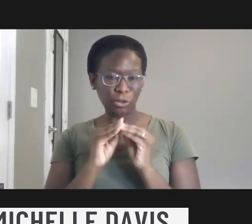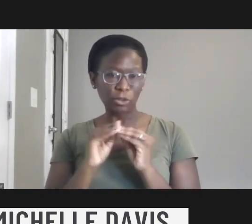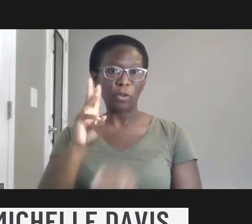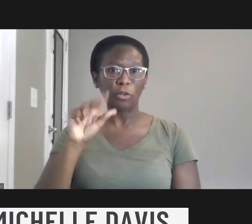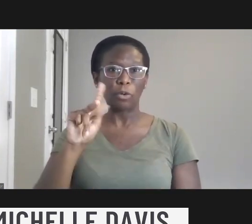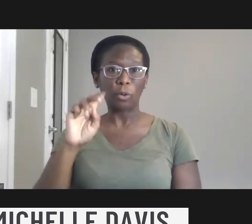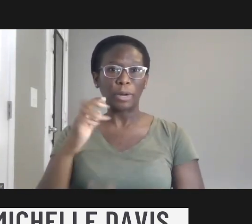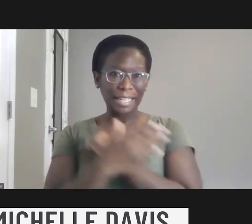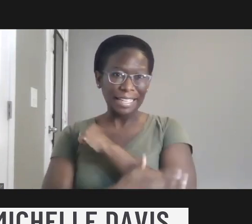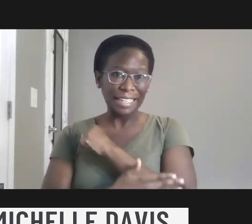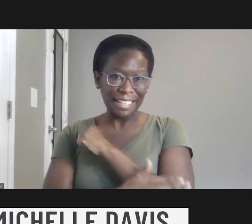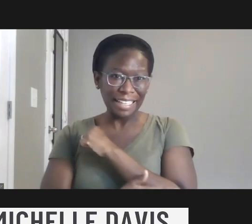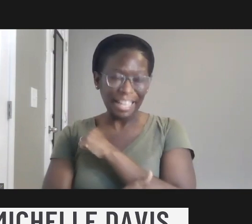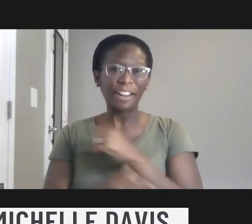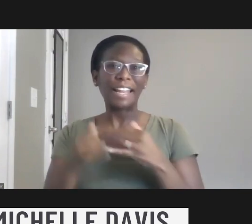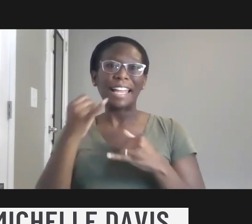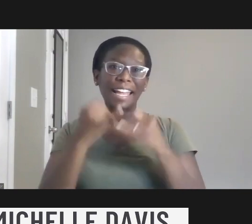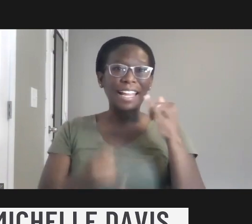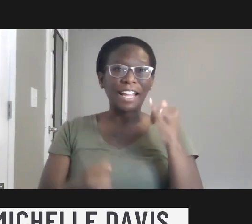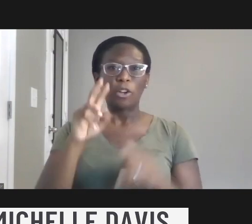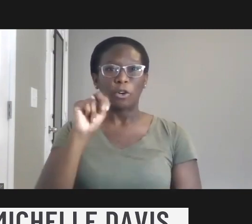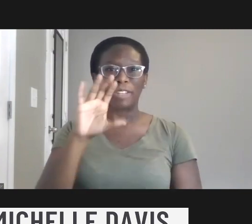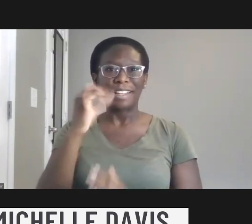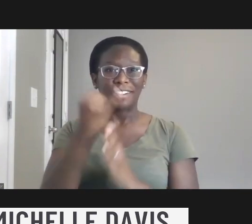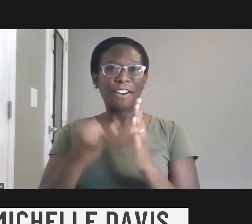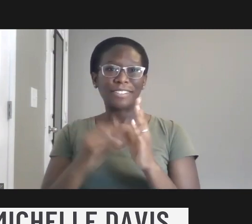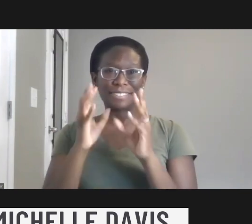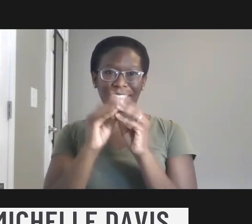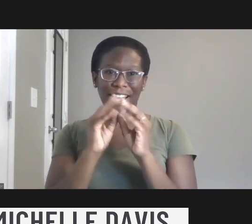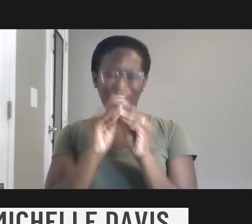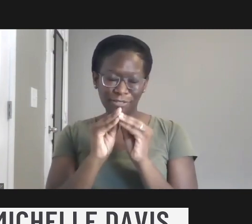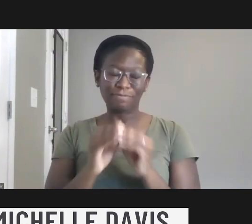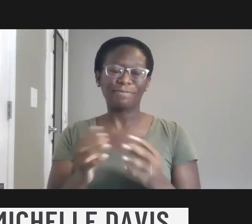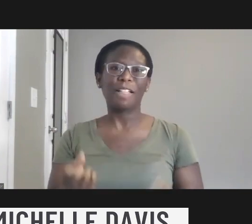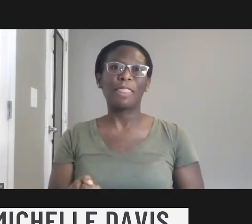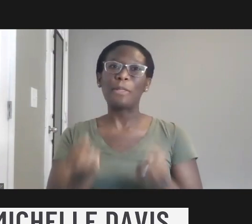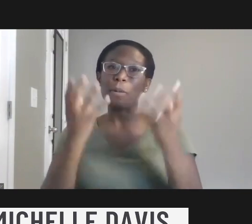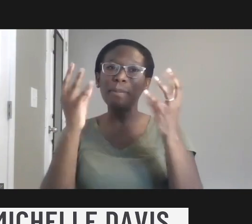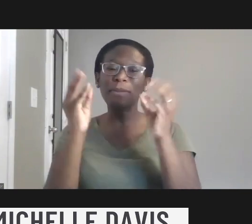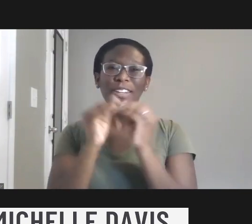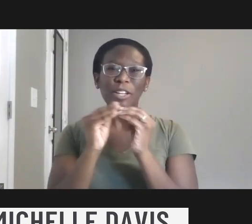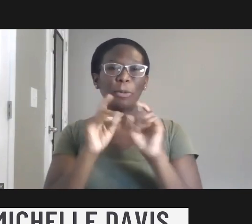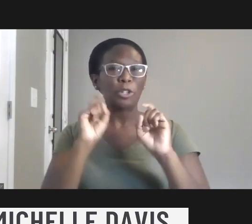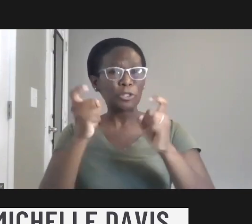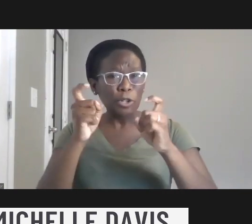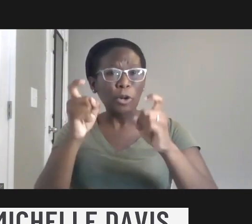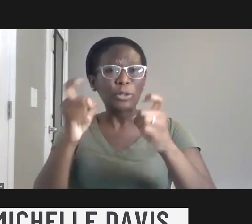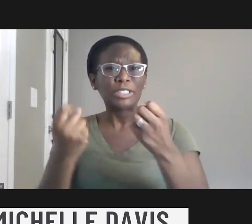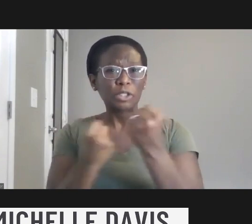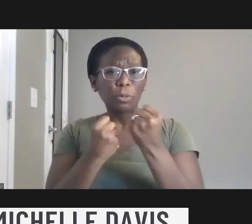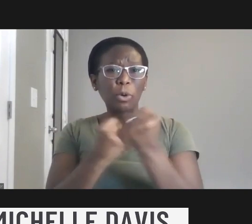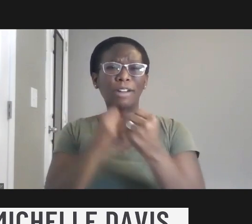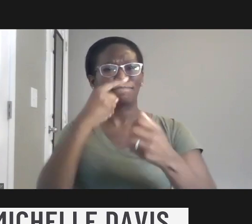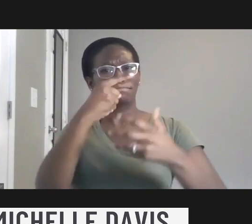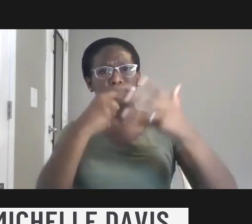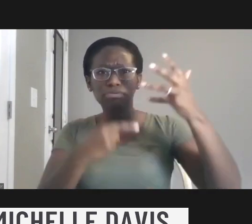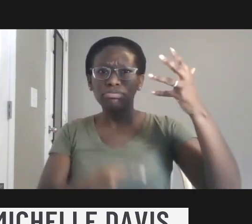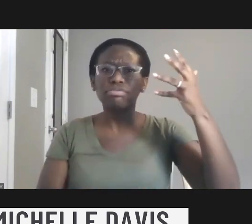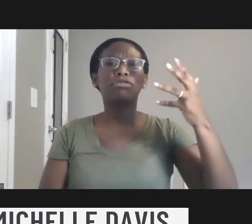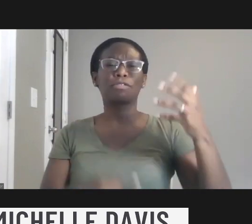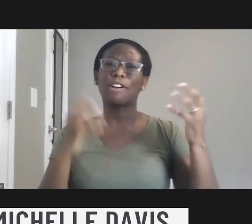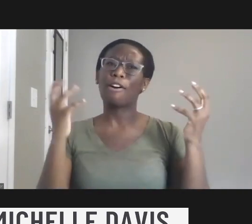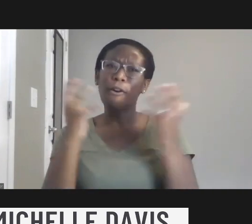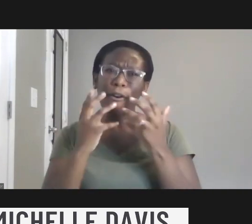North Carolina Arts Council. There were many more donors and supporters, and a full list of our wonderful